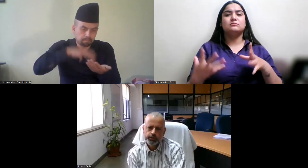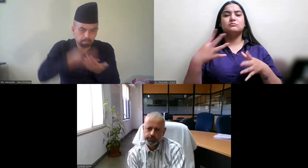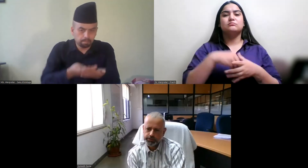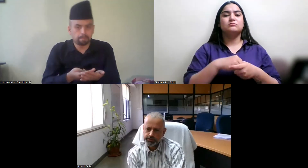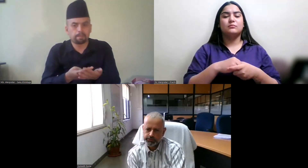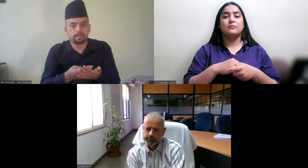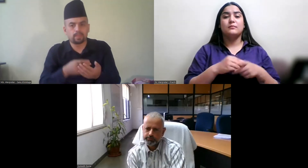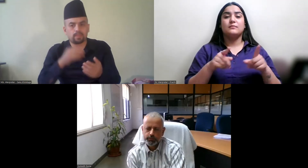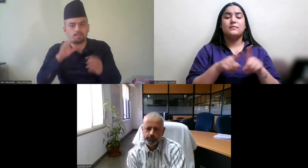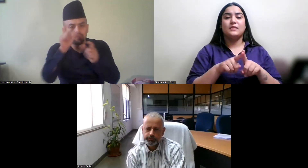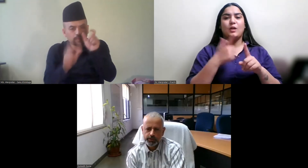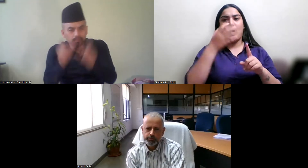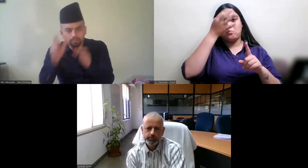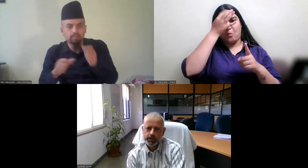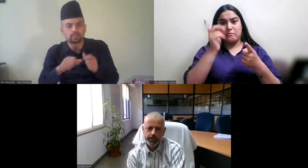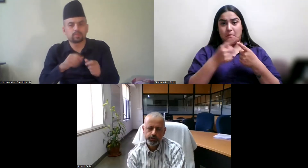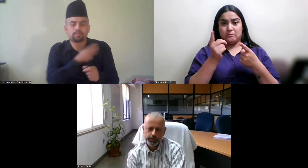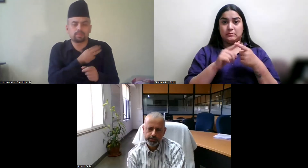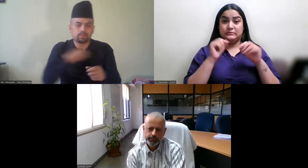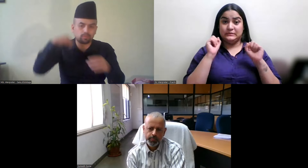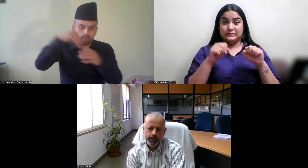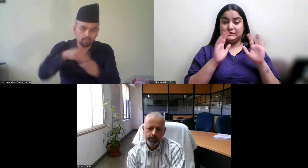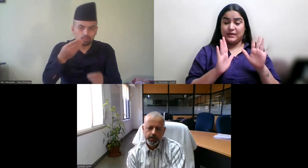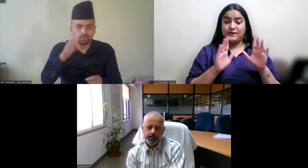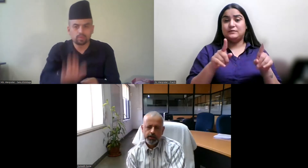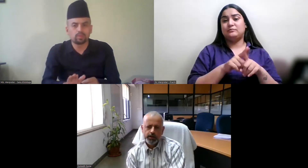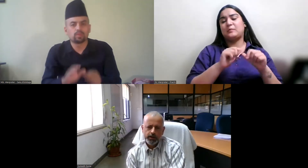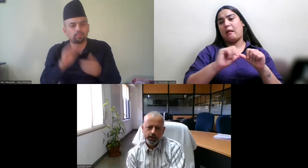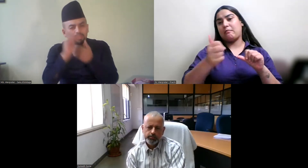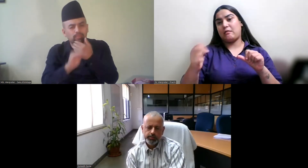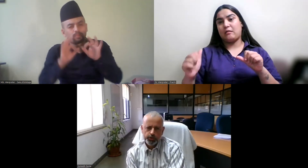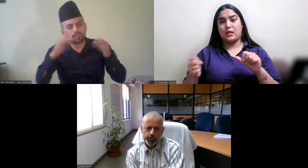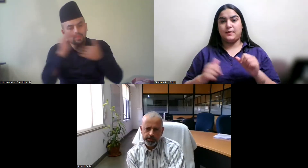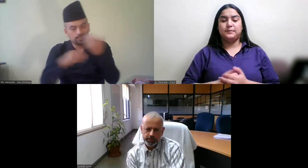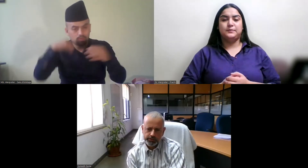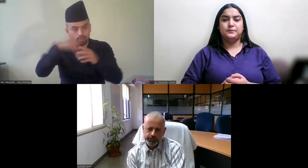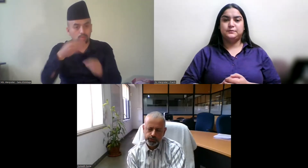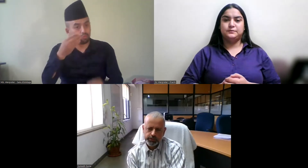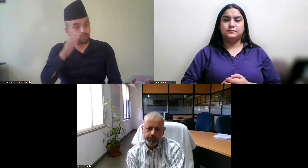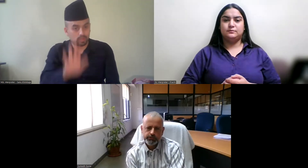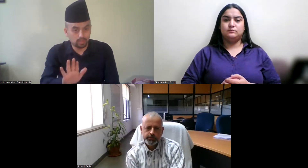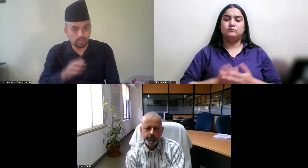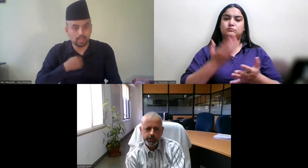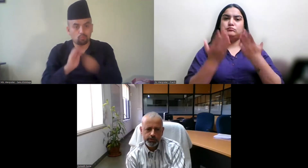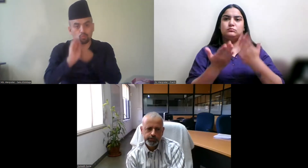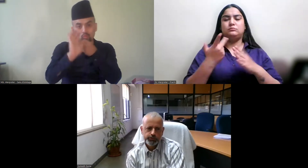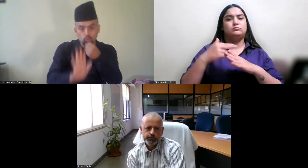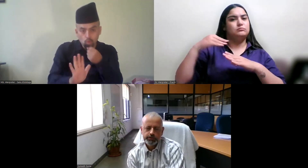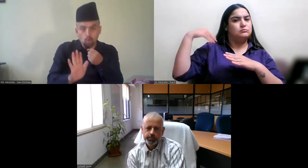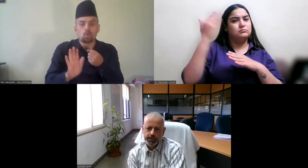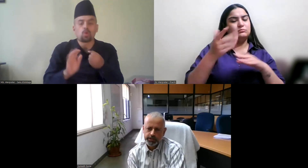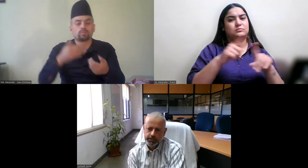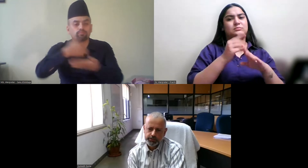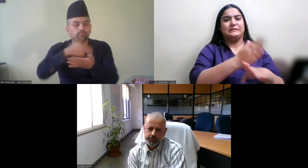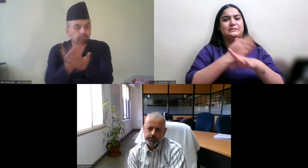conflict of interest of some kind or other. maybe over the resources, sharing of